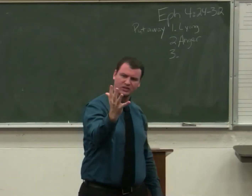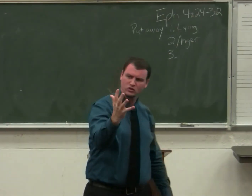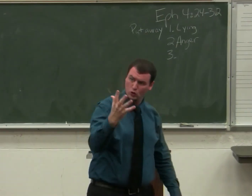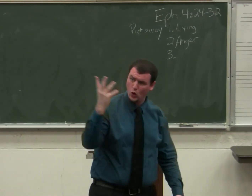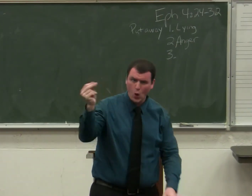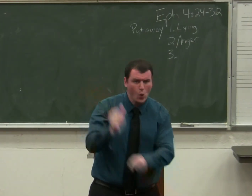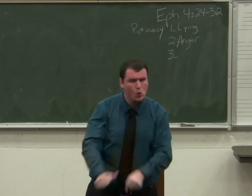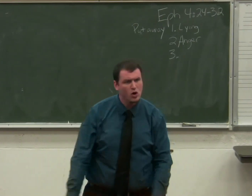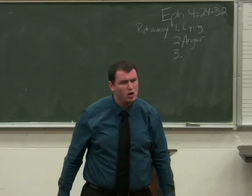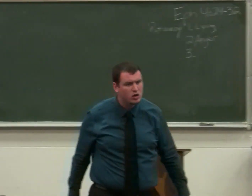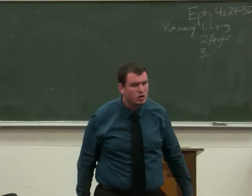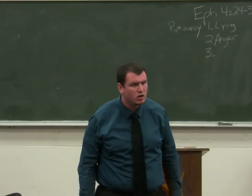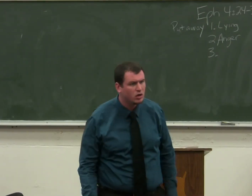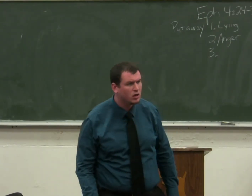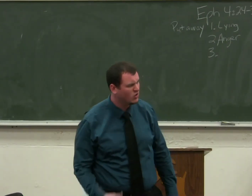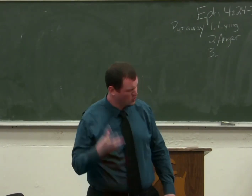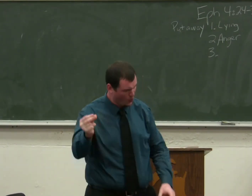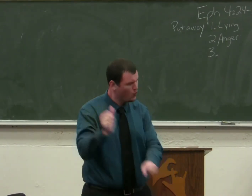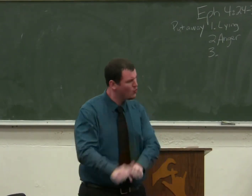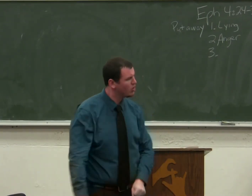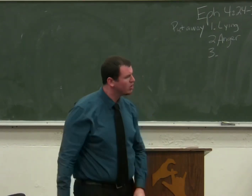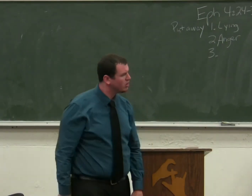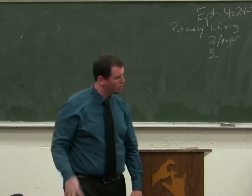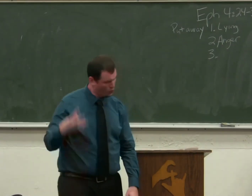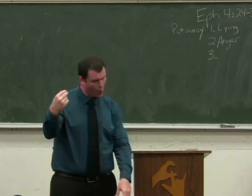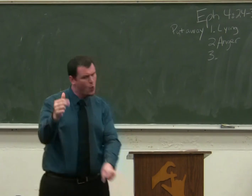If you're tempted to steal, stop it. Go to work.